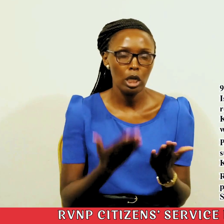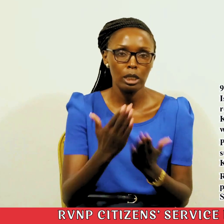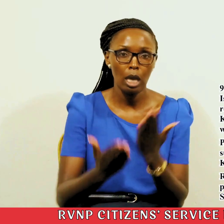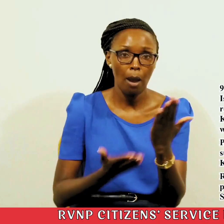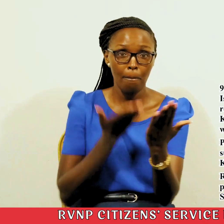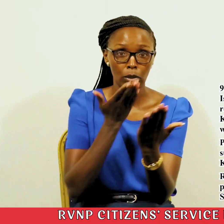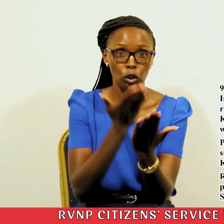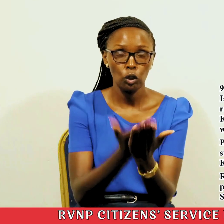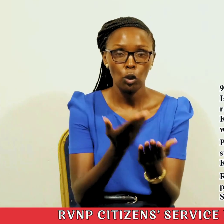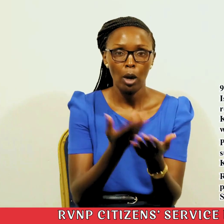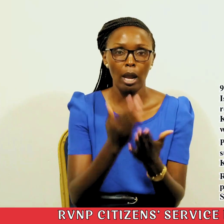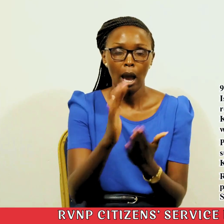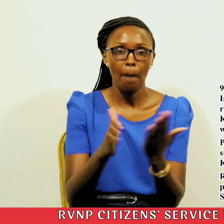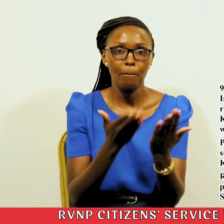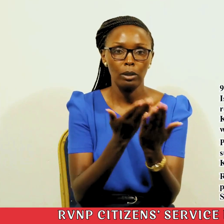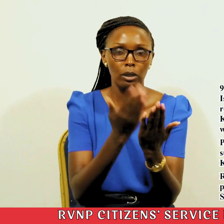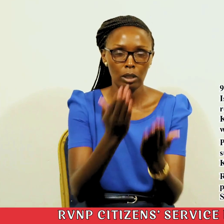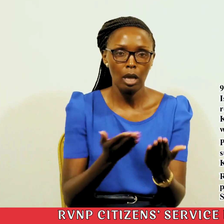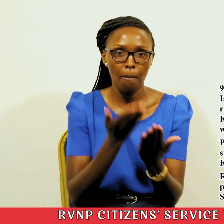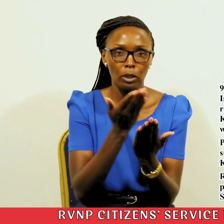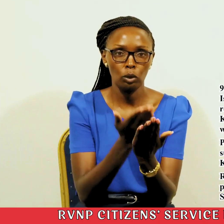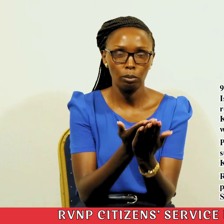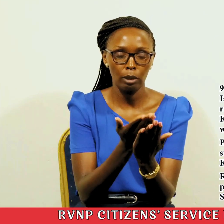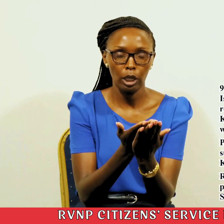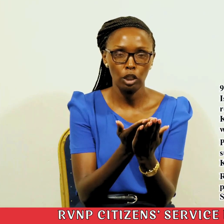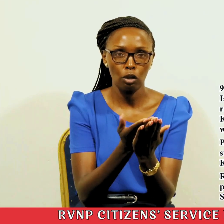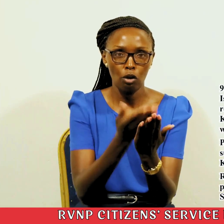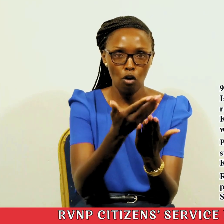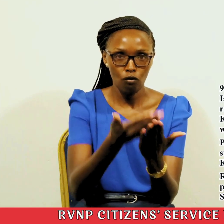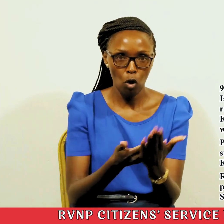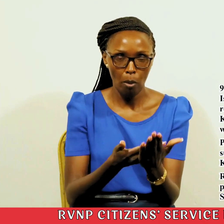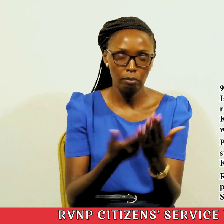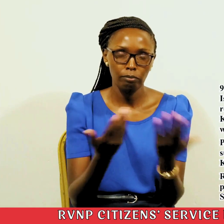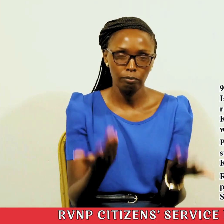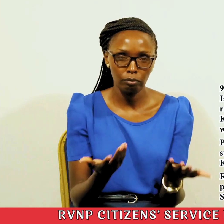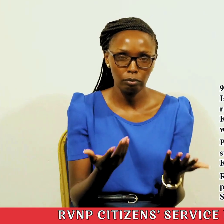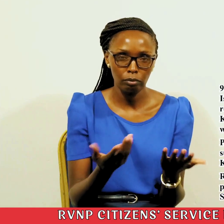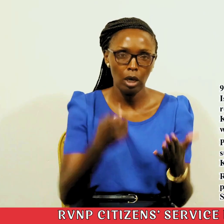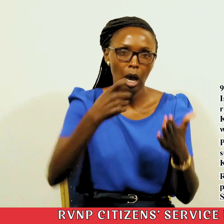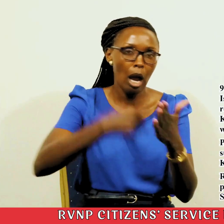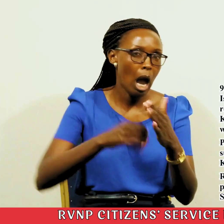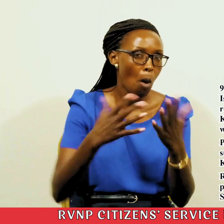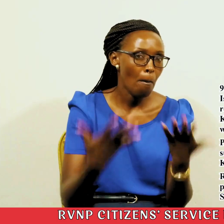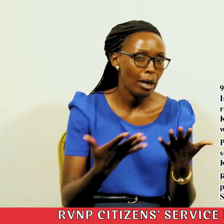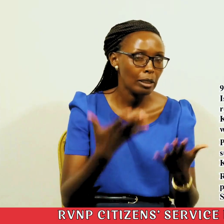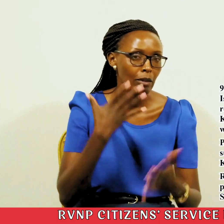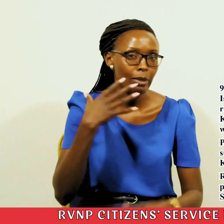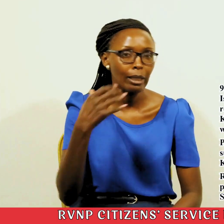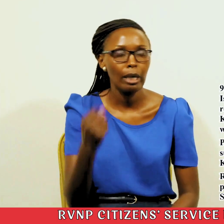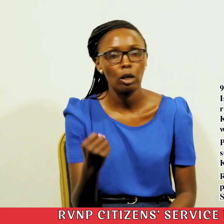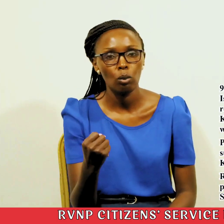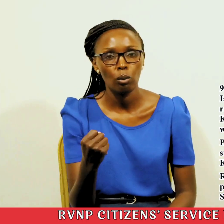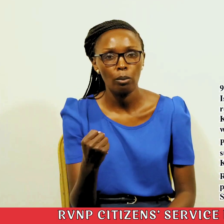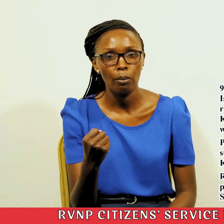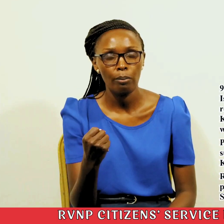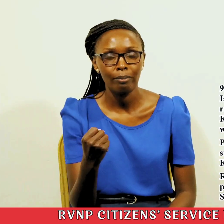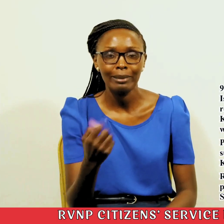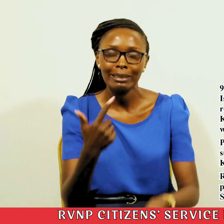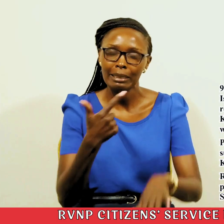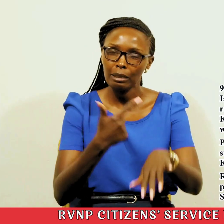form. The charges are Kenya shillings 500. The timeline is